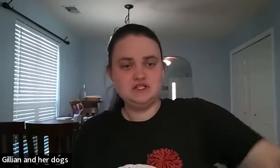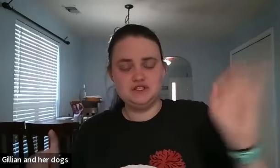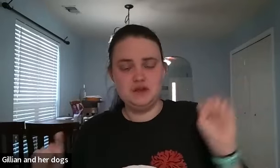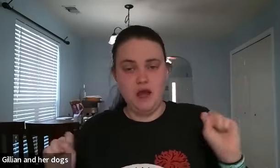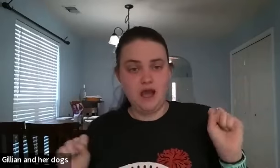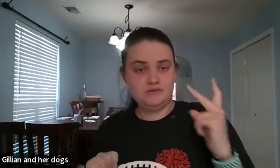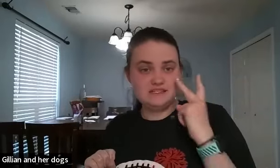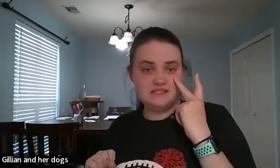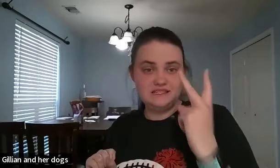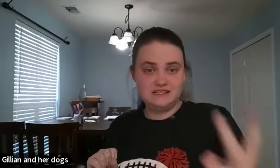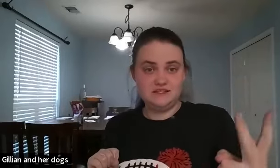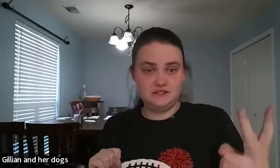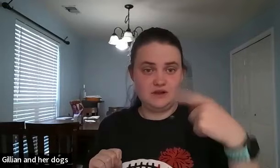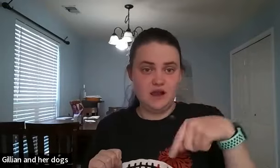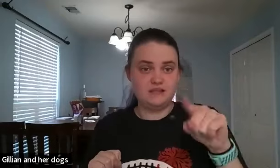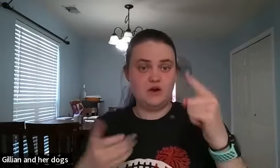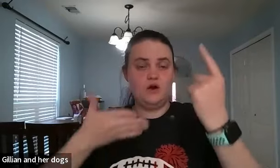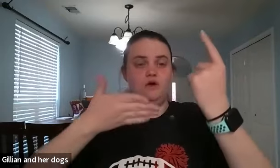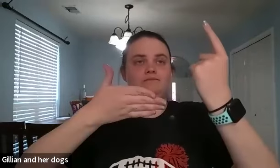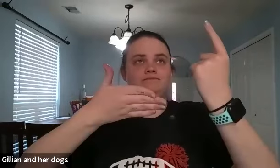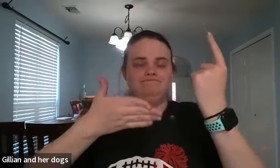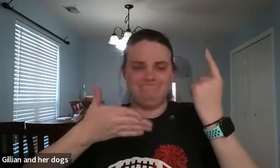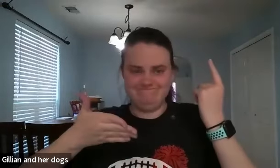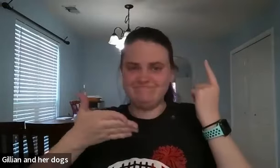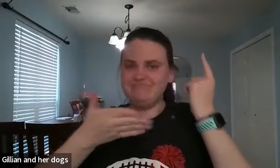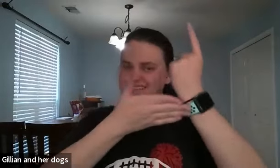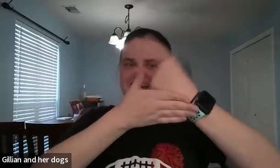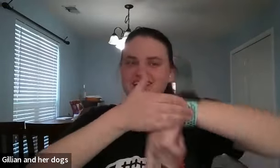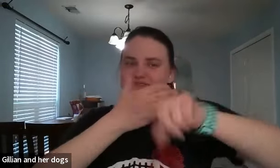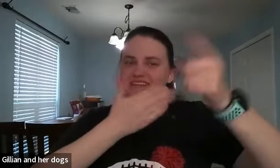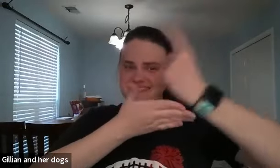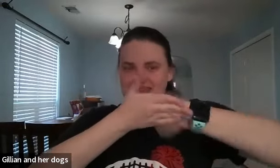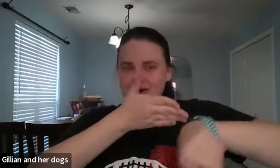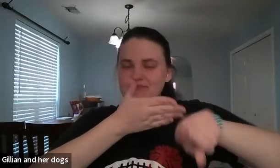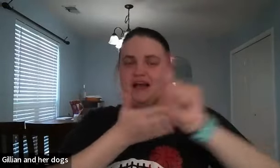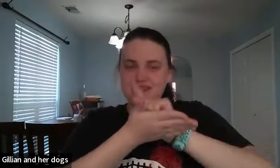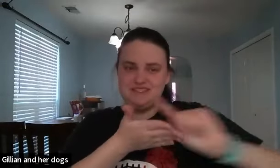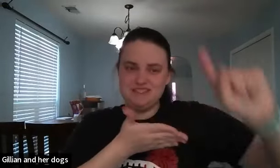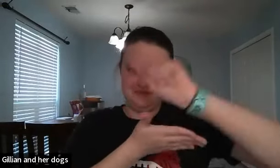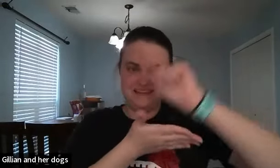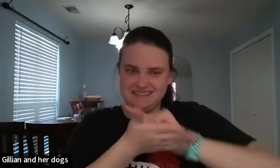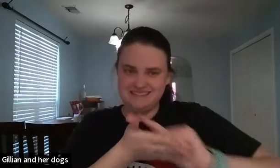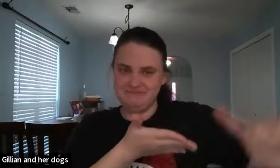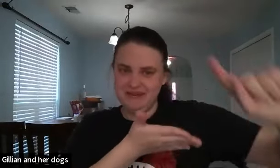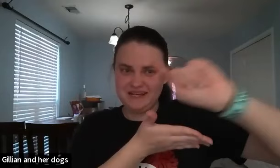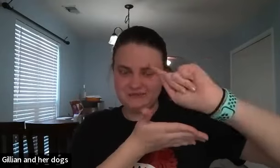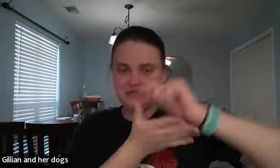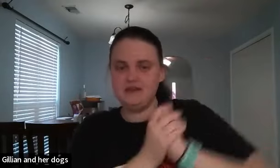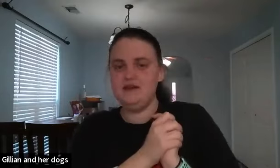So I will see you guys all. See, I do this now. I used to do this my next week,